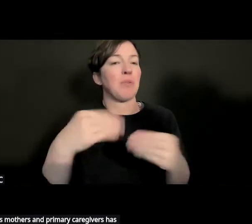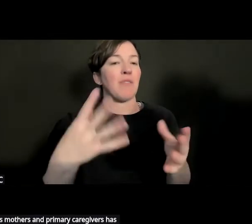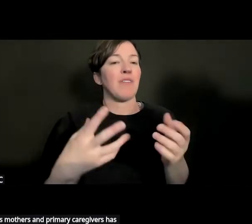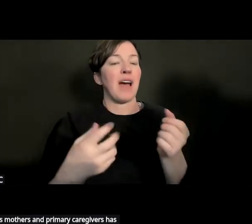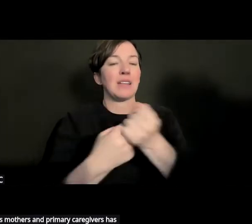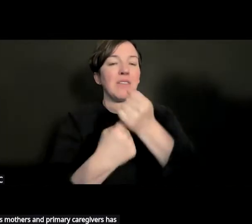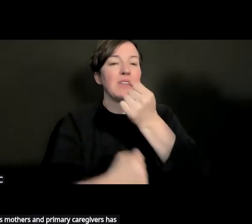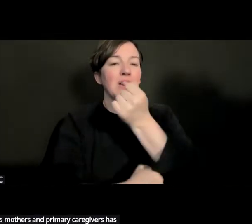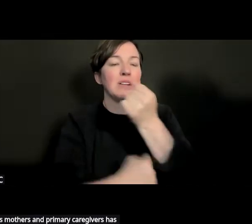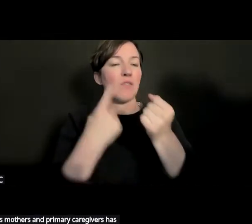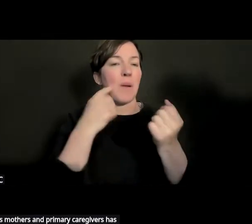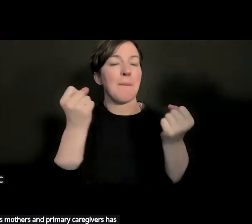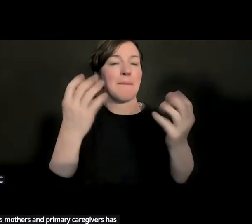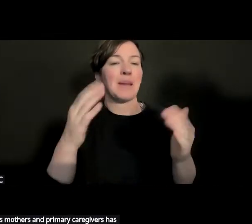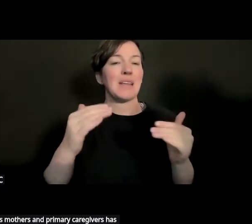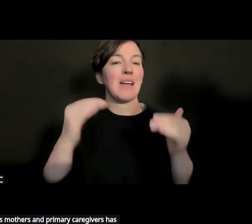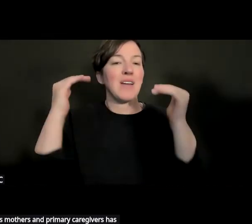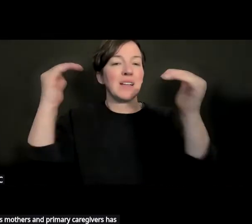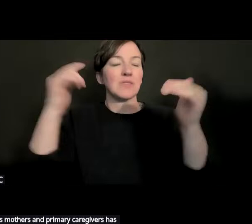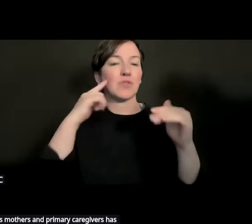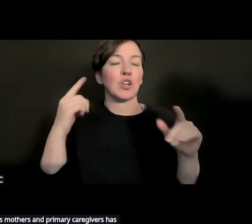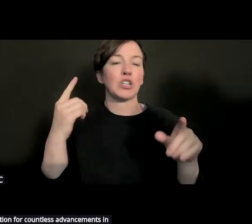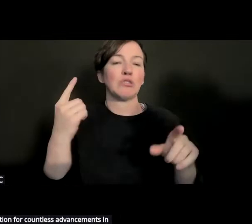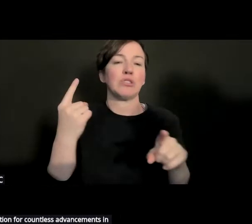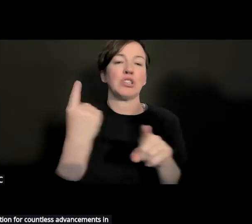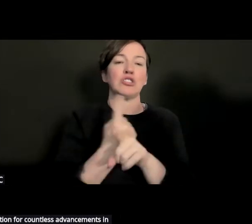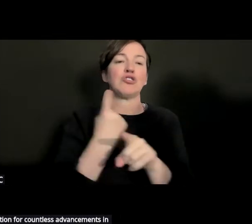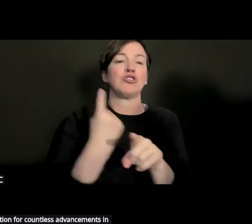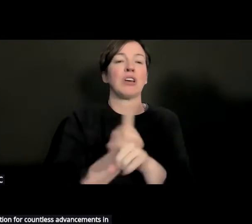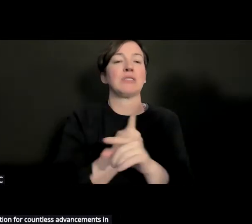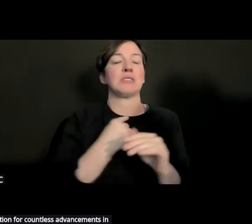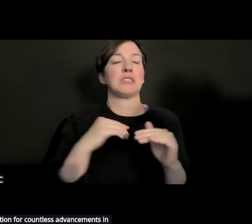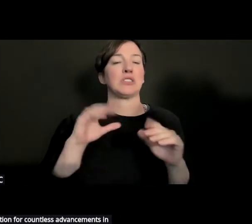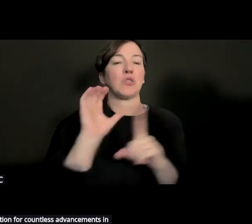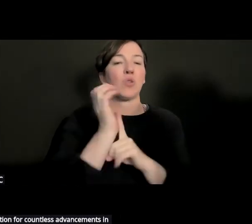countless advancements in justice, culture, and society.